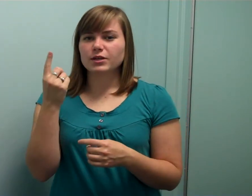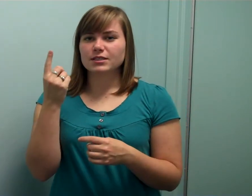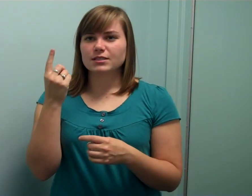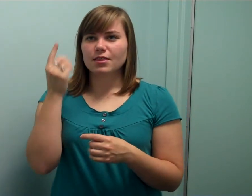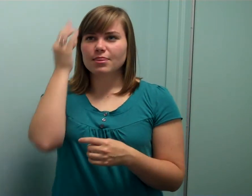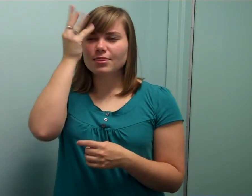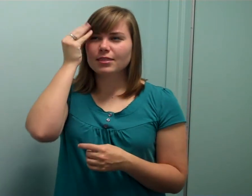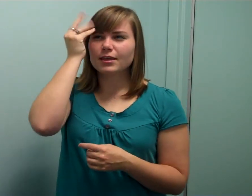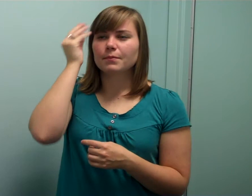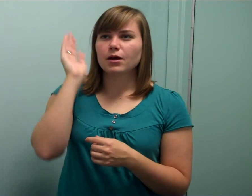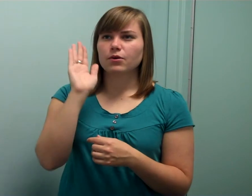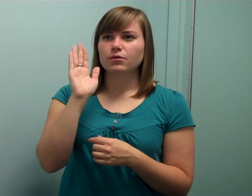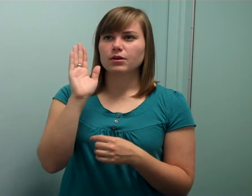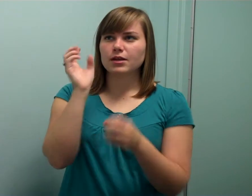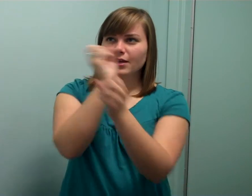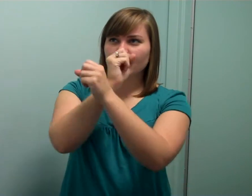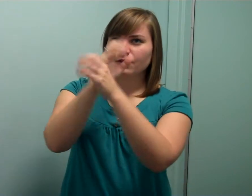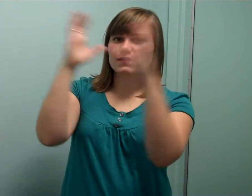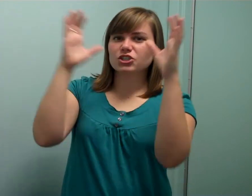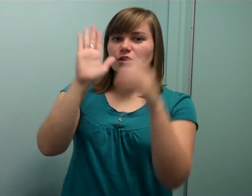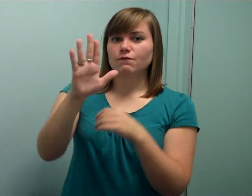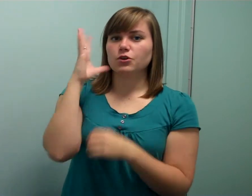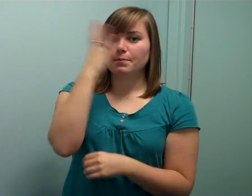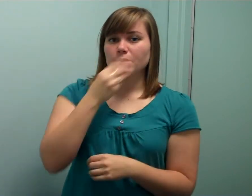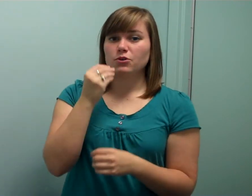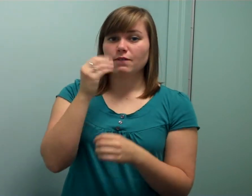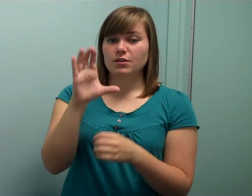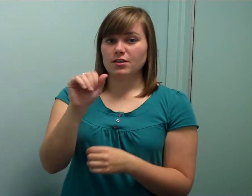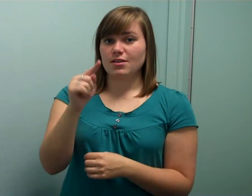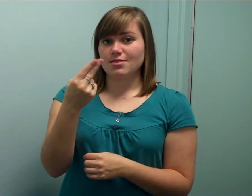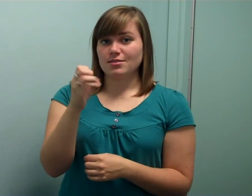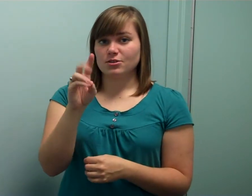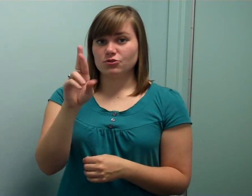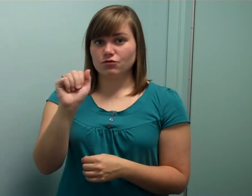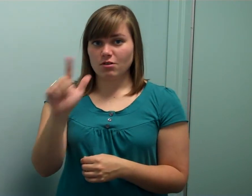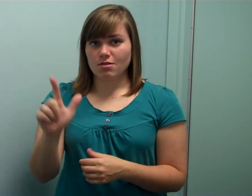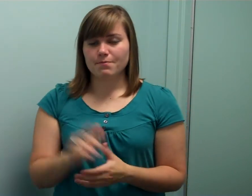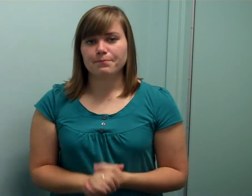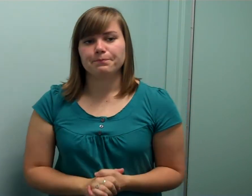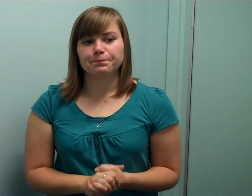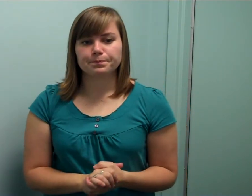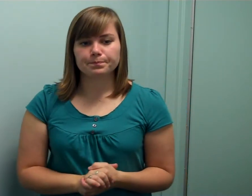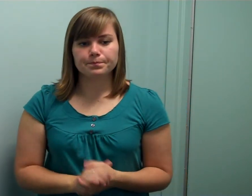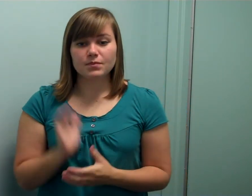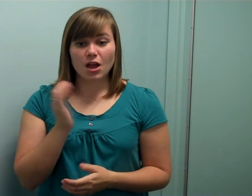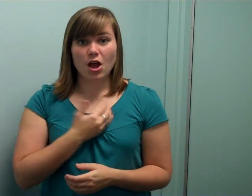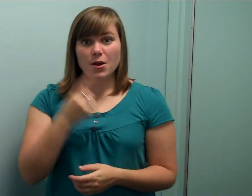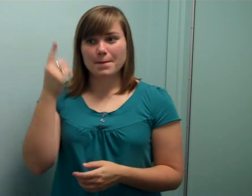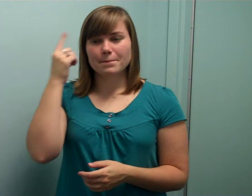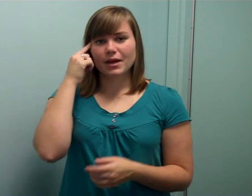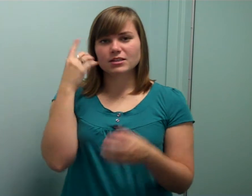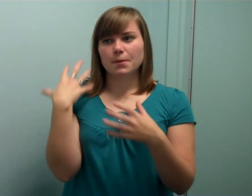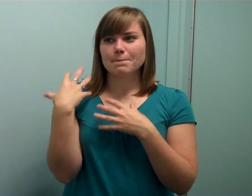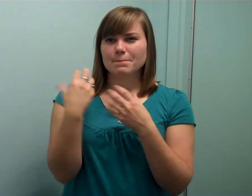your mind a vision of your beautiful cathedral? Our minds are very powerful